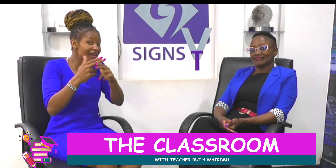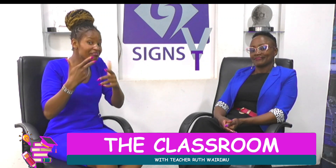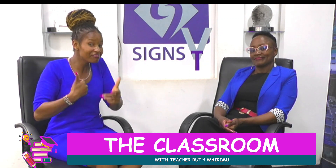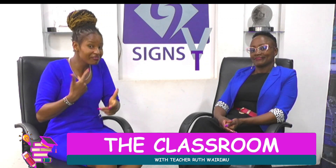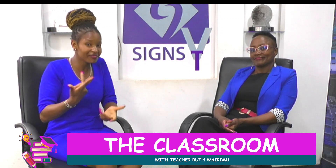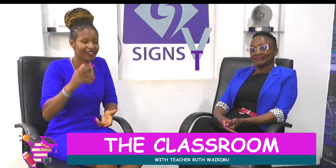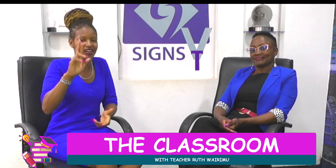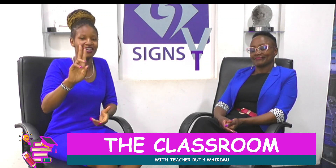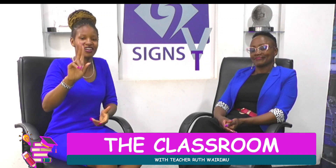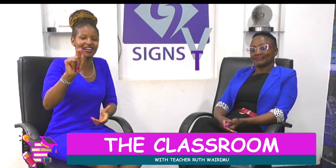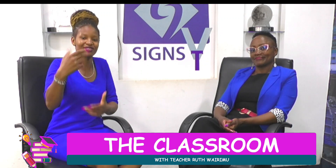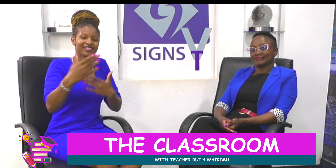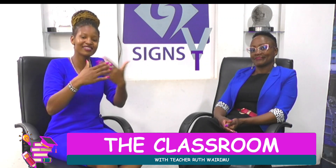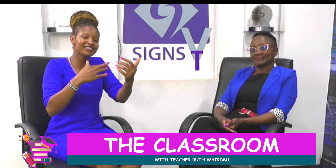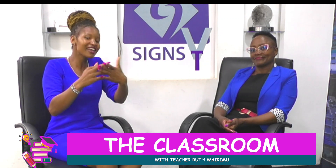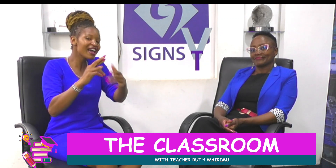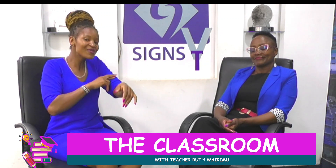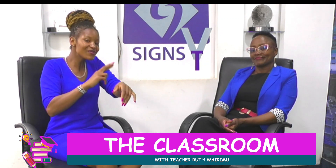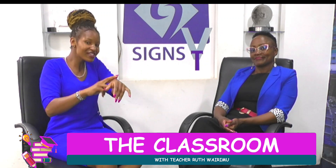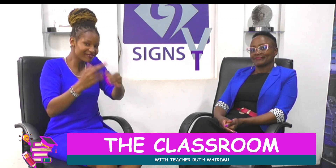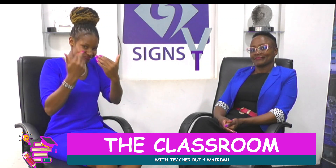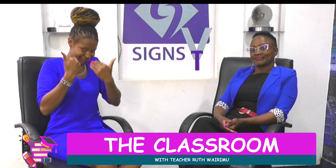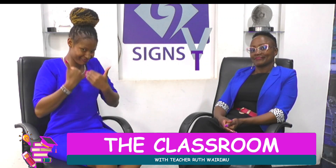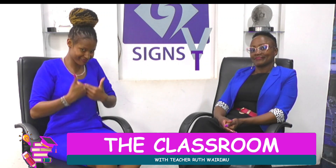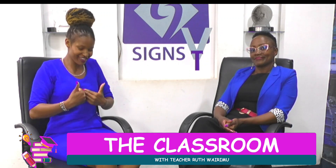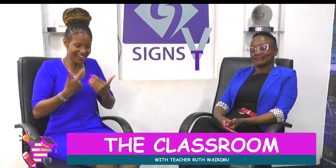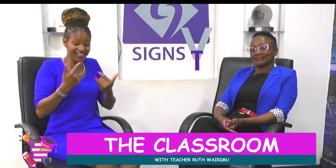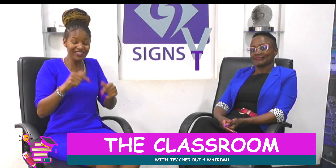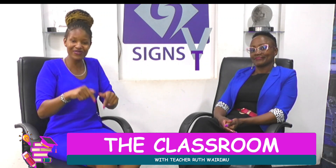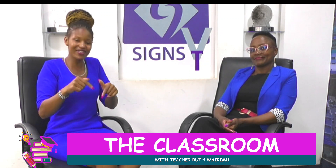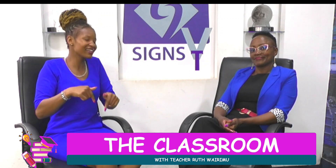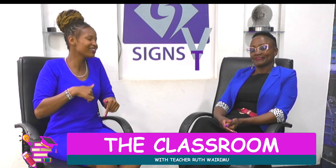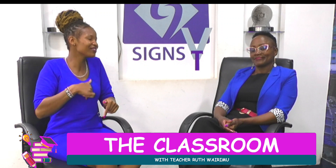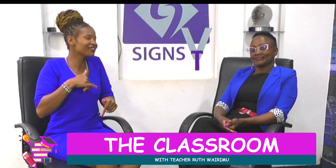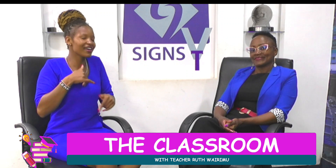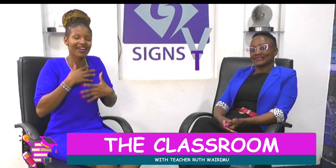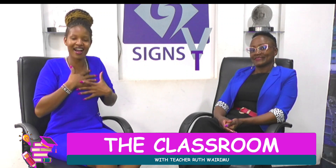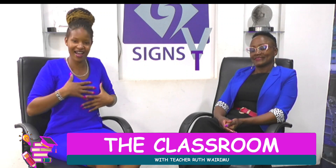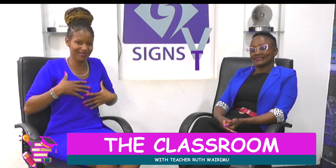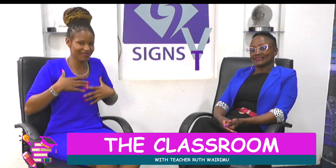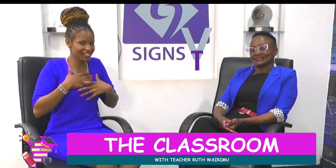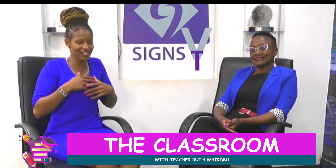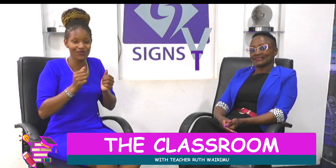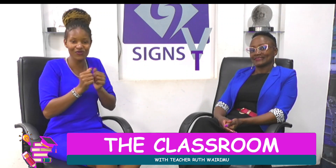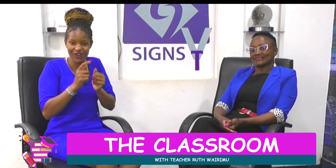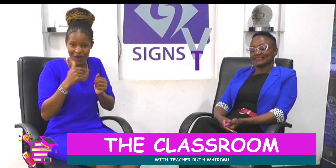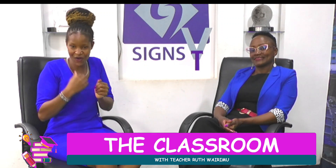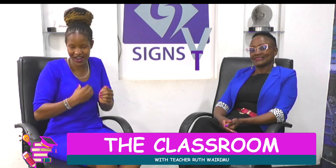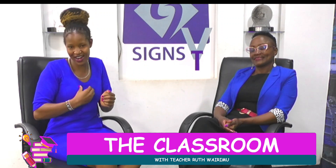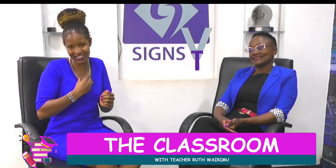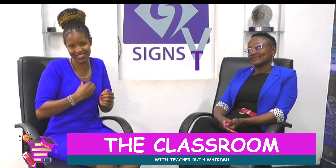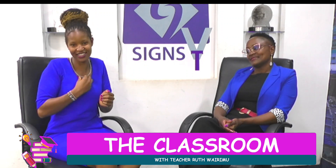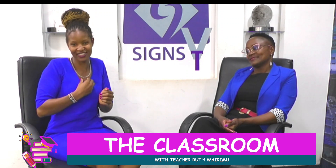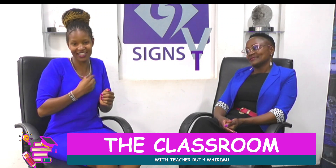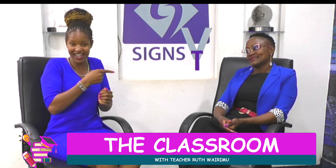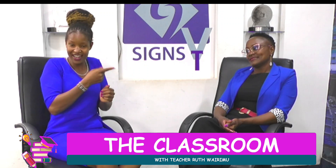me, your host, Ruth WAIRIMU, and that is my sign name. And today I'm very excited and